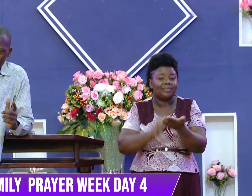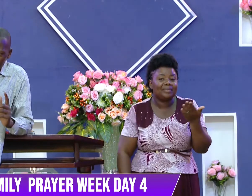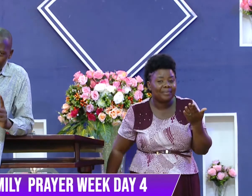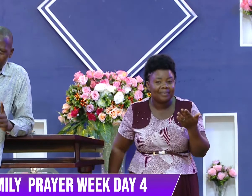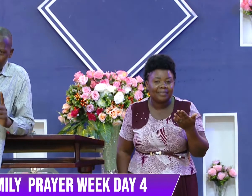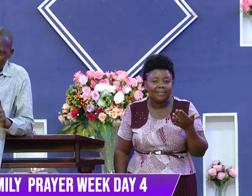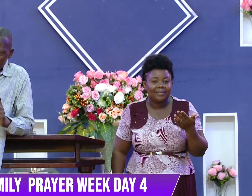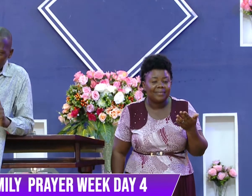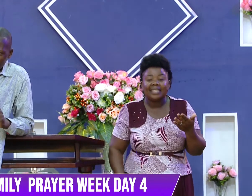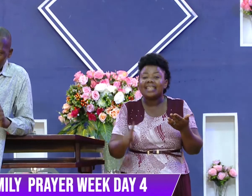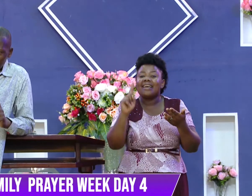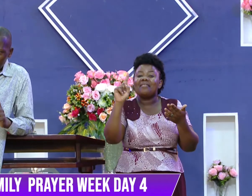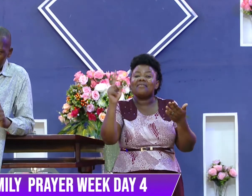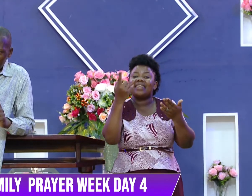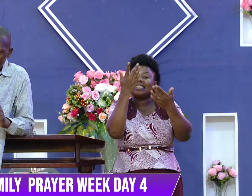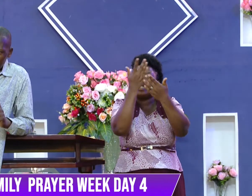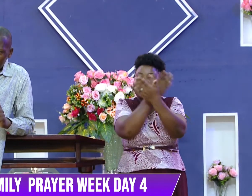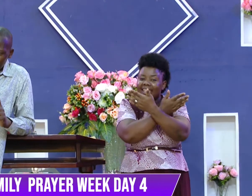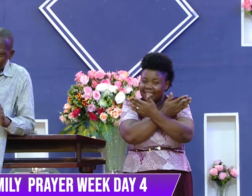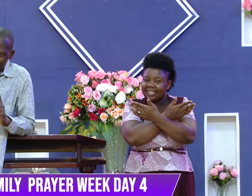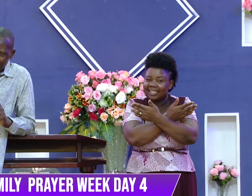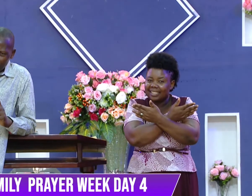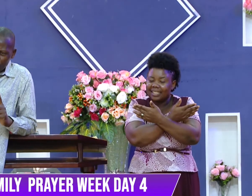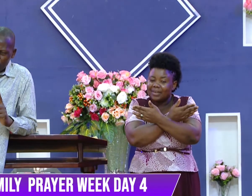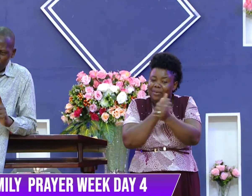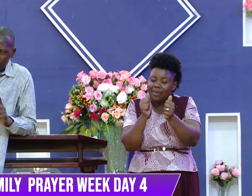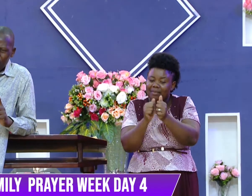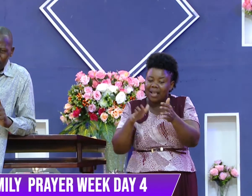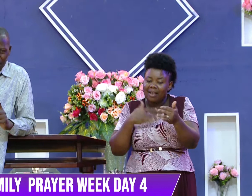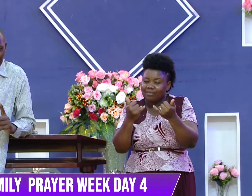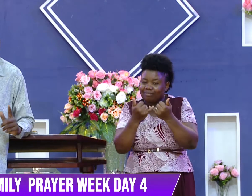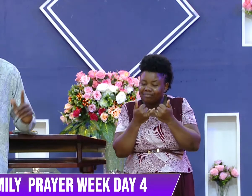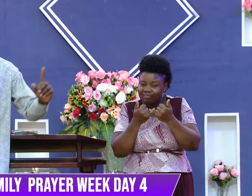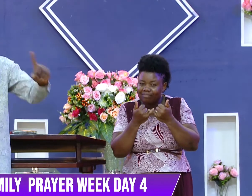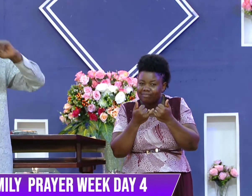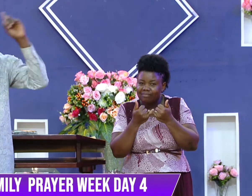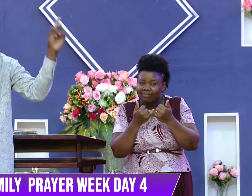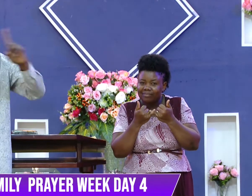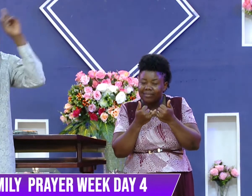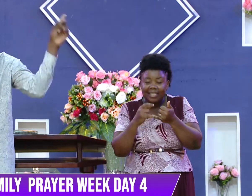truth. The first night with my wife was